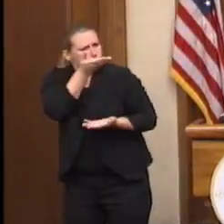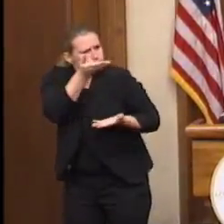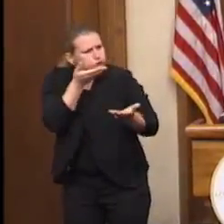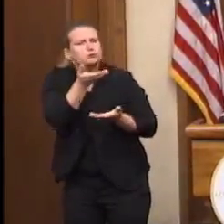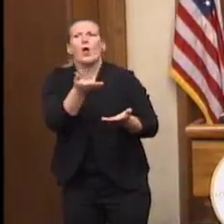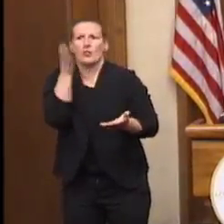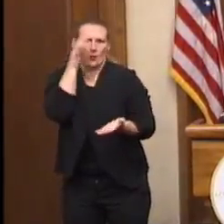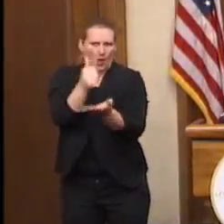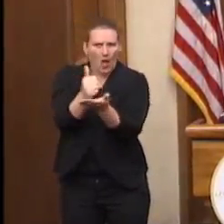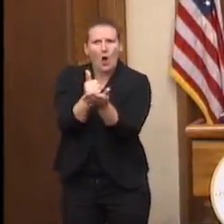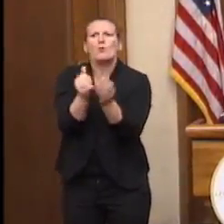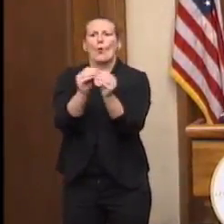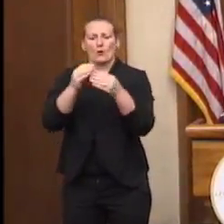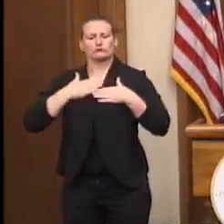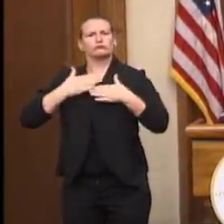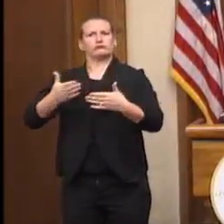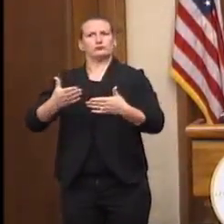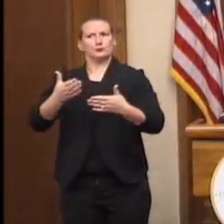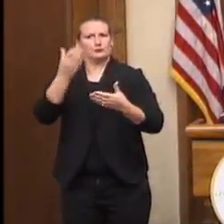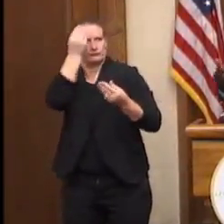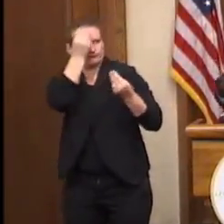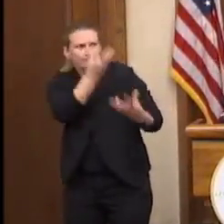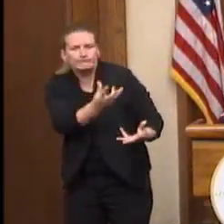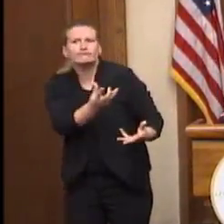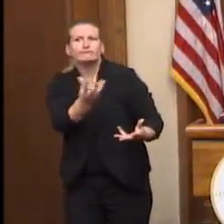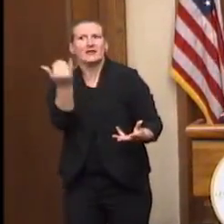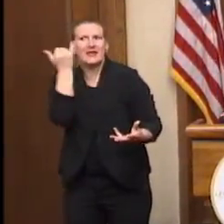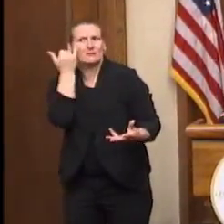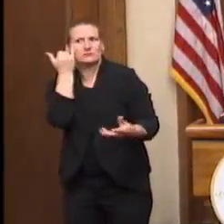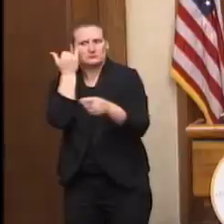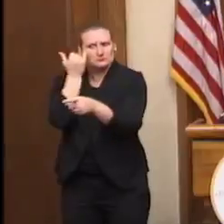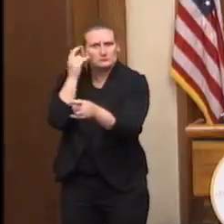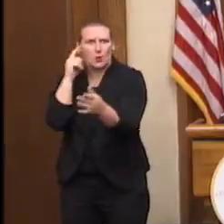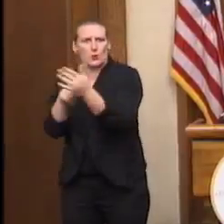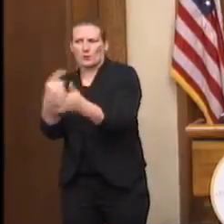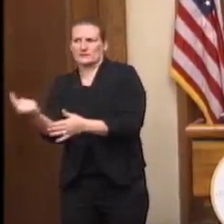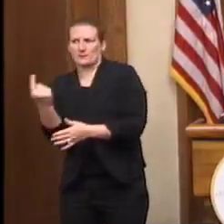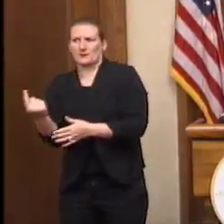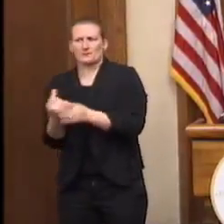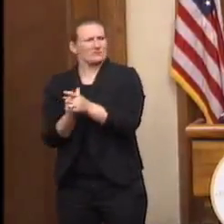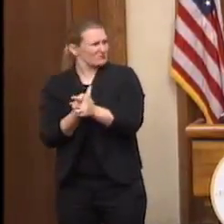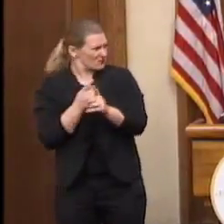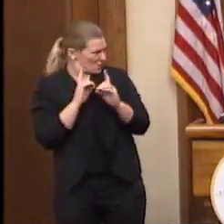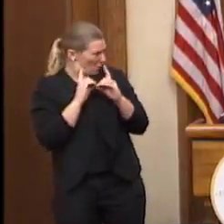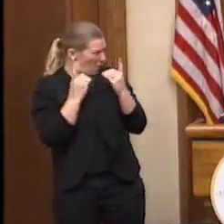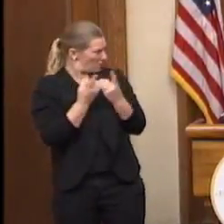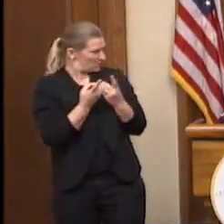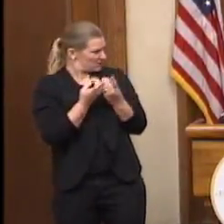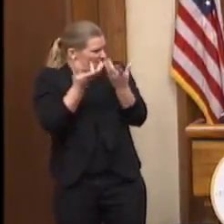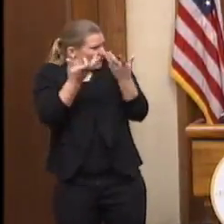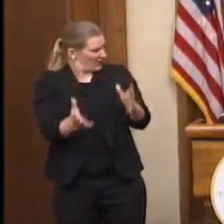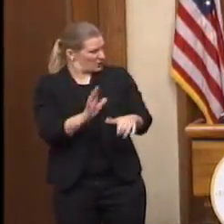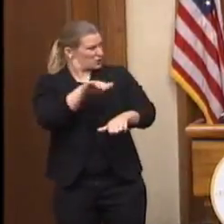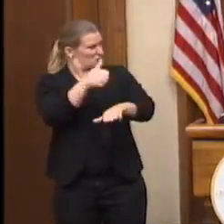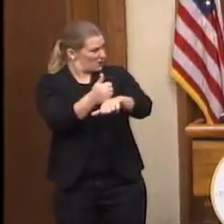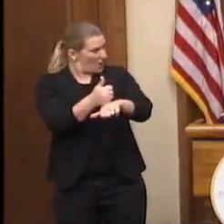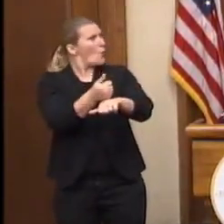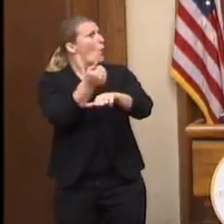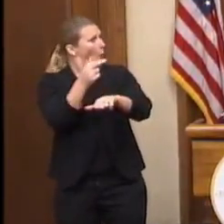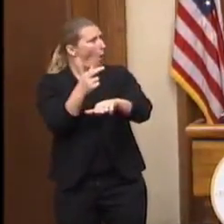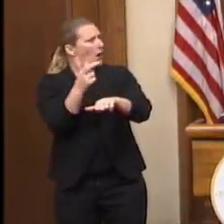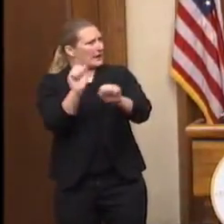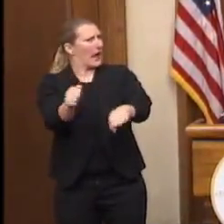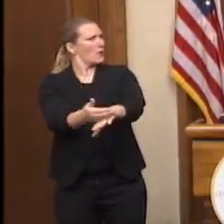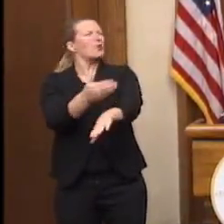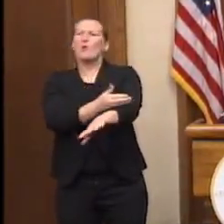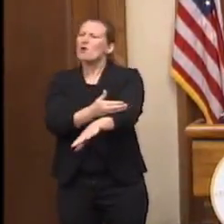and certainly more willing to give you information on some of the crimes that you're trying to solve. Is the department already doing that, or is that something that can be improved? Yeah, we